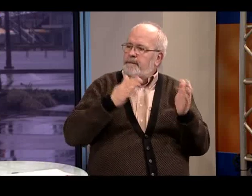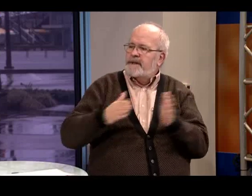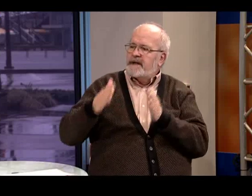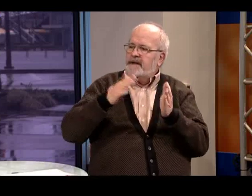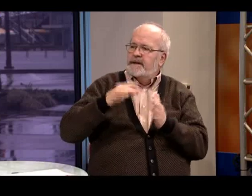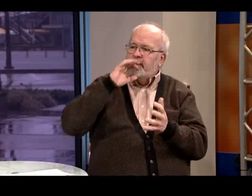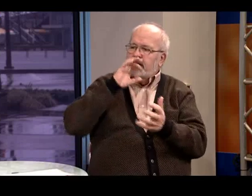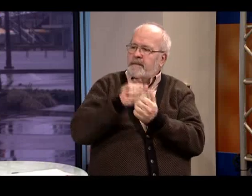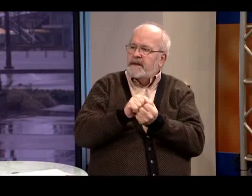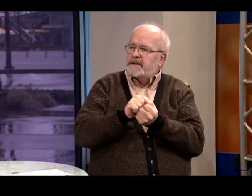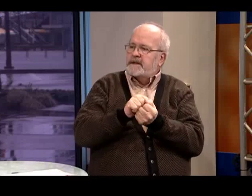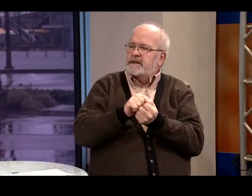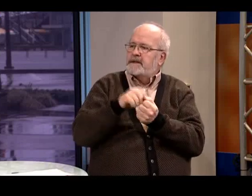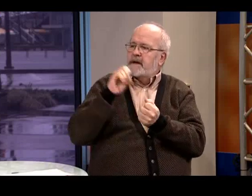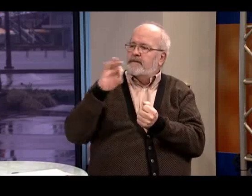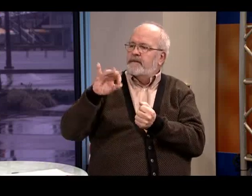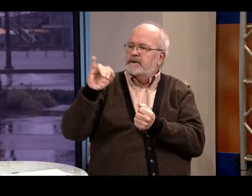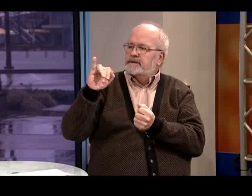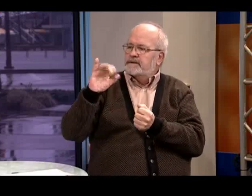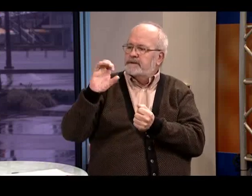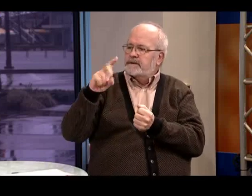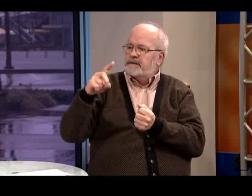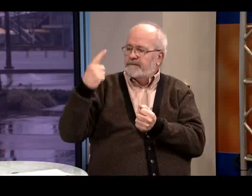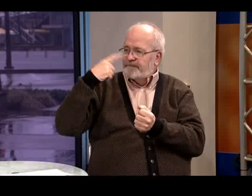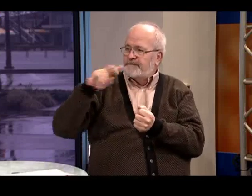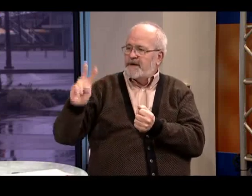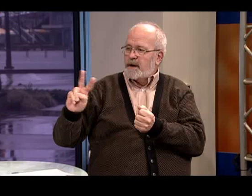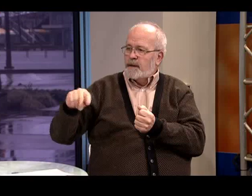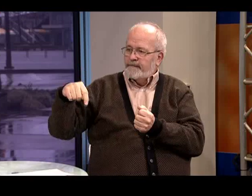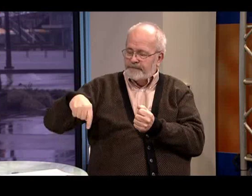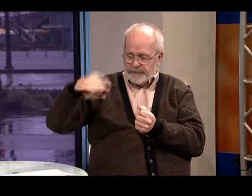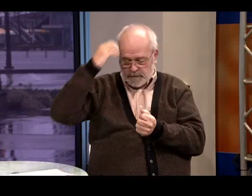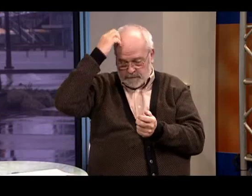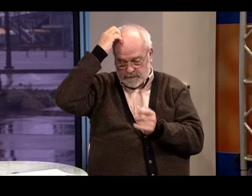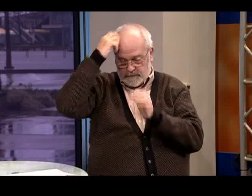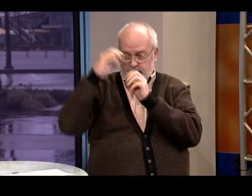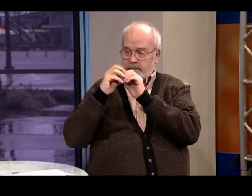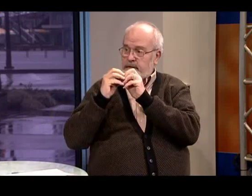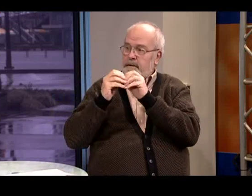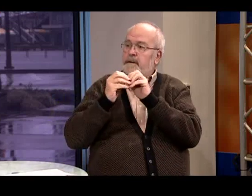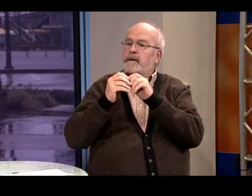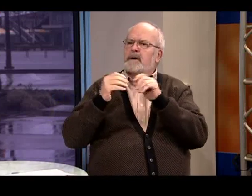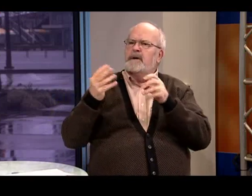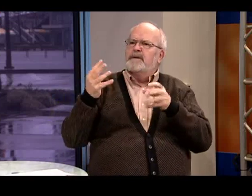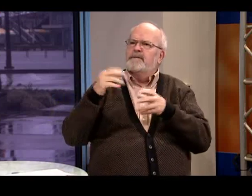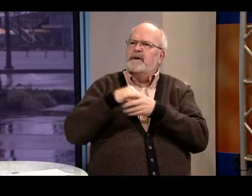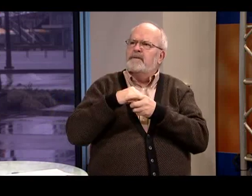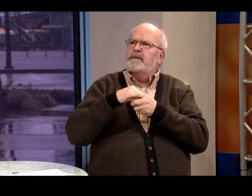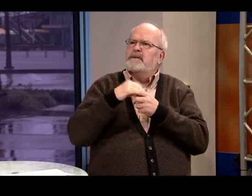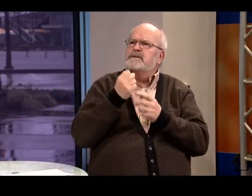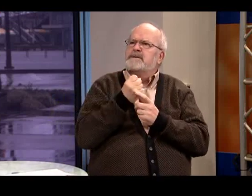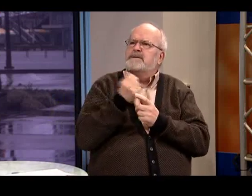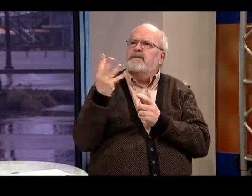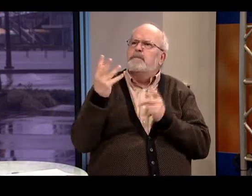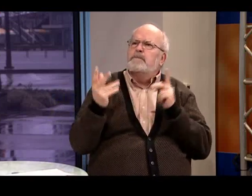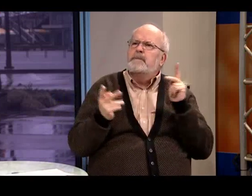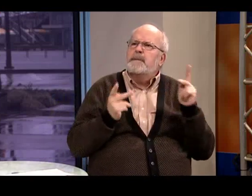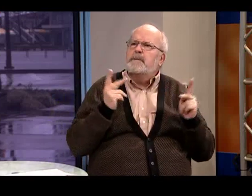And we had worked with the planning committee for the International Congress on the Education of the Deaf. And we had